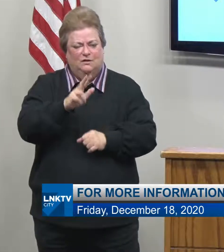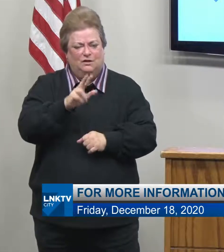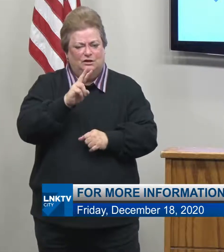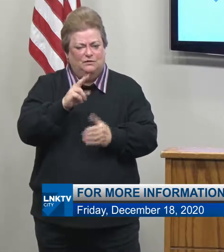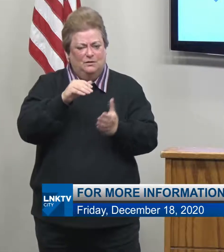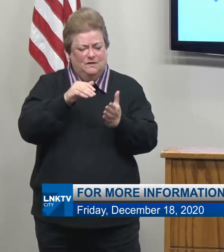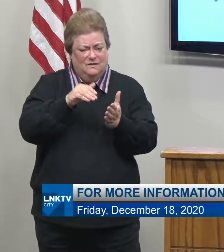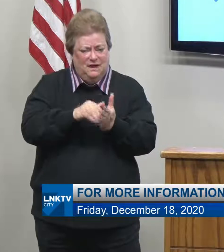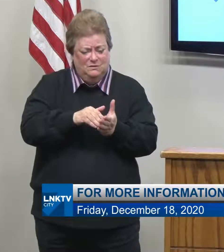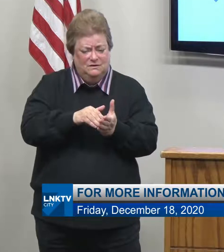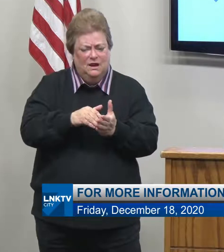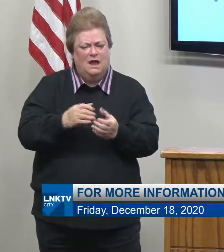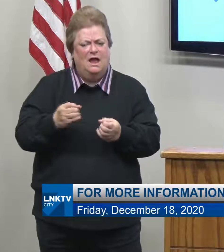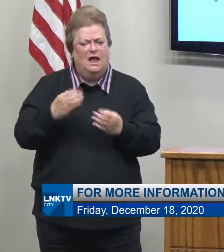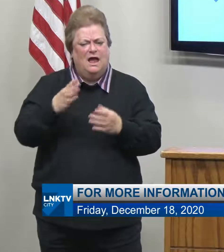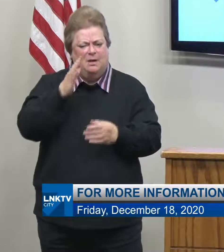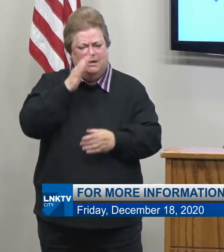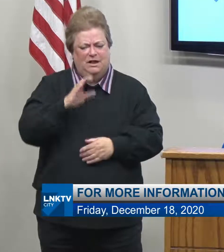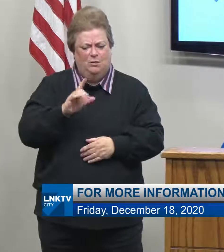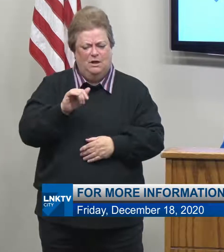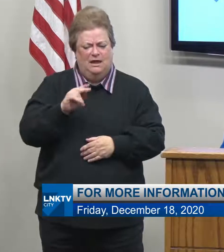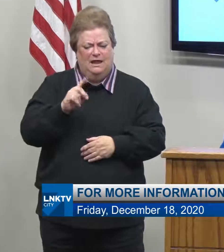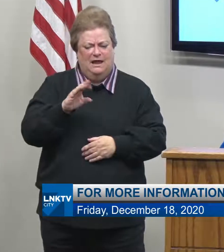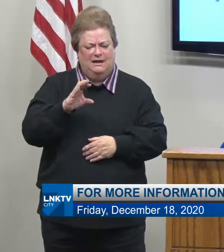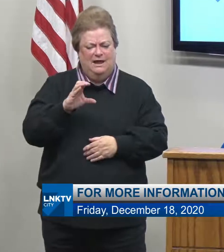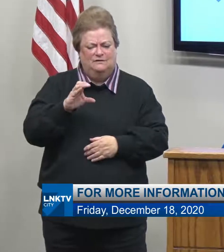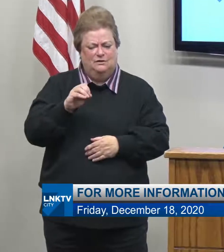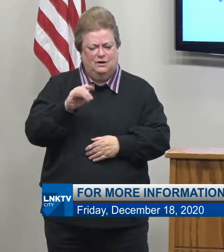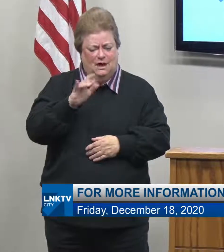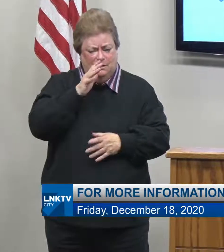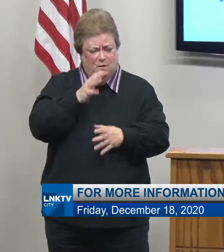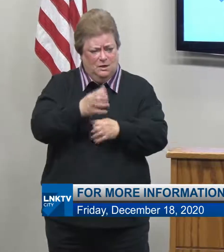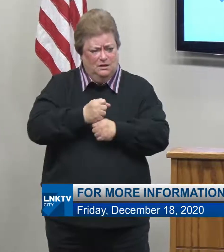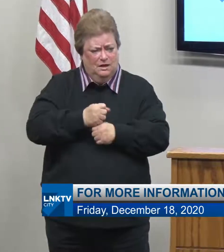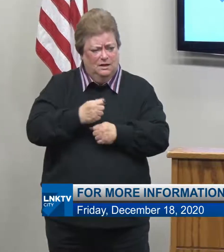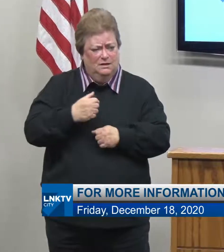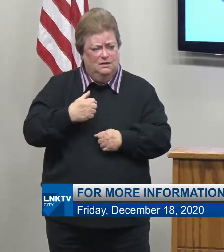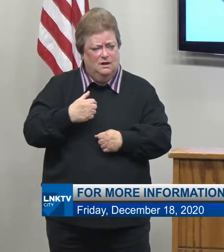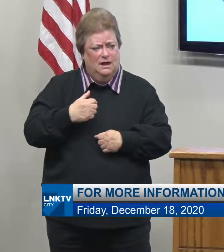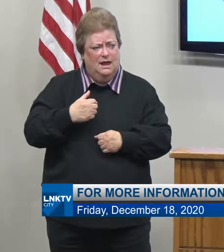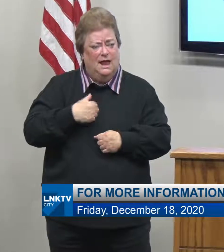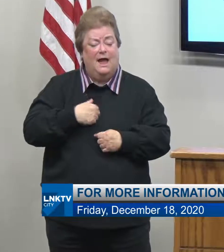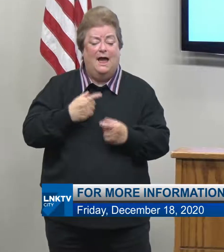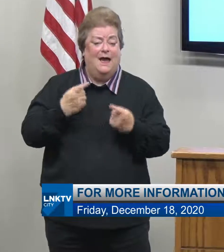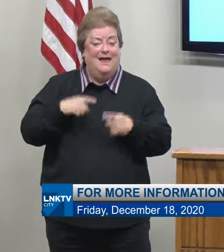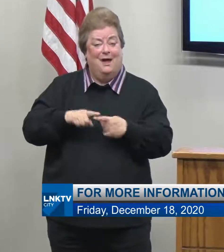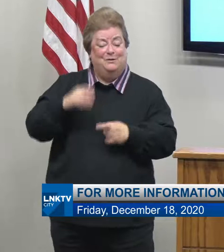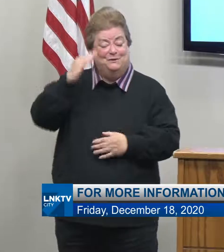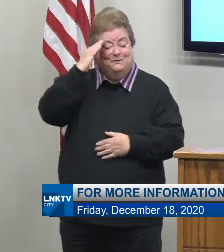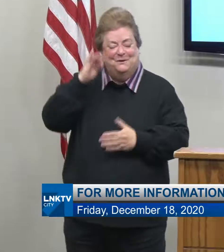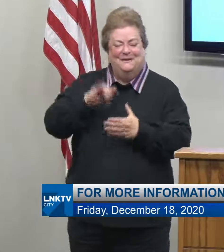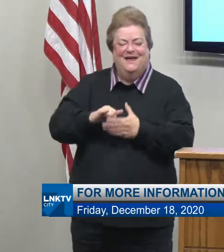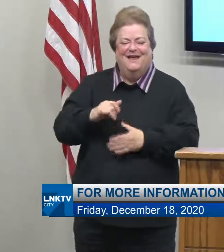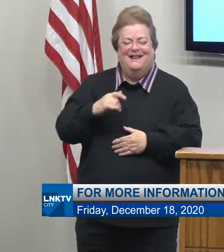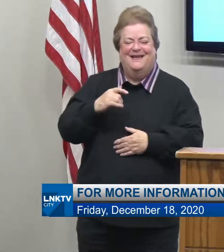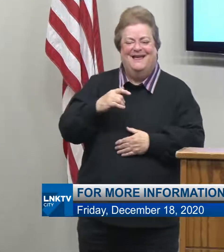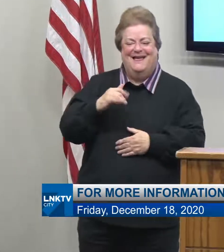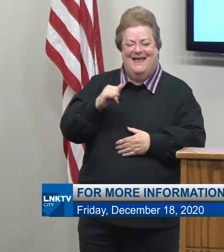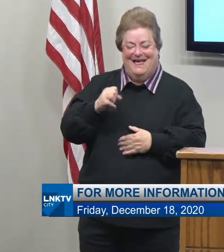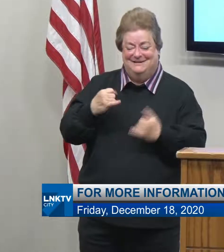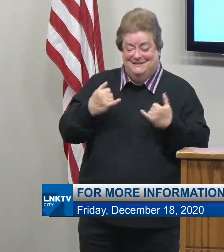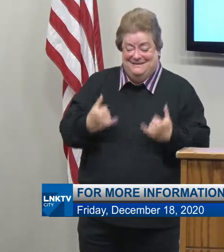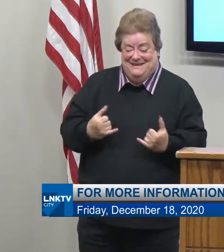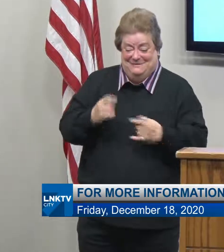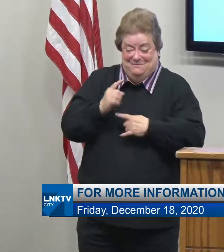many the county will get? We will get approximately, I happen to know that. As of this moment